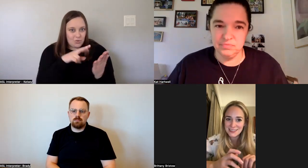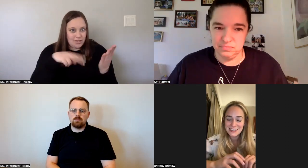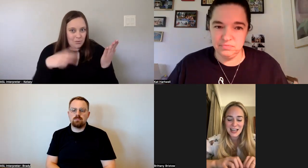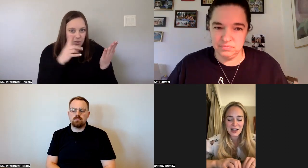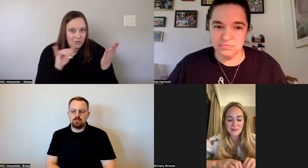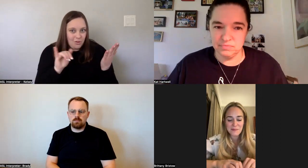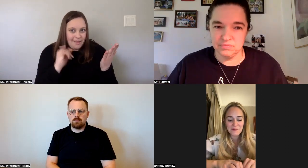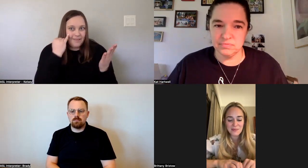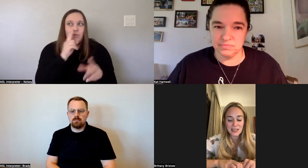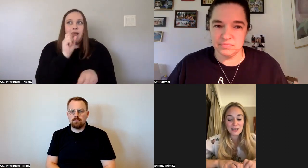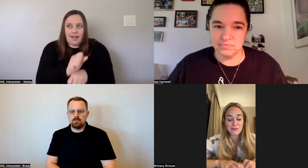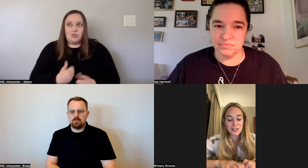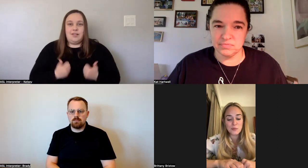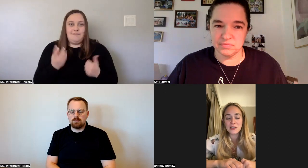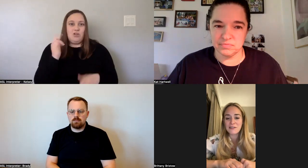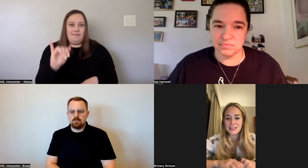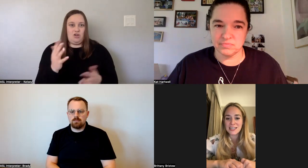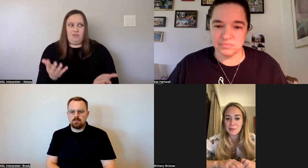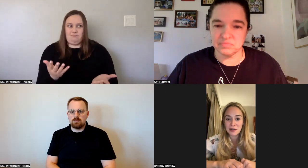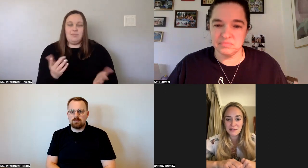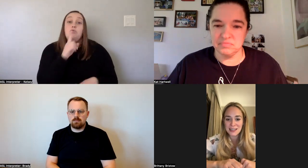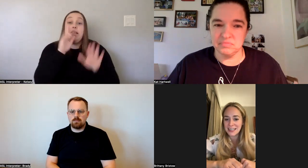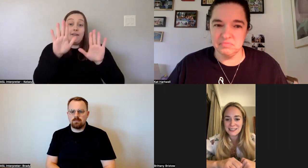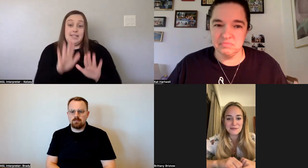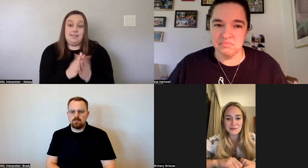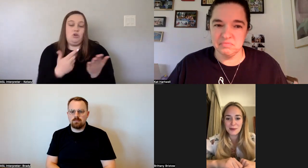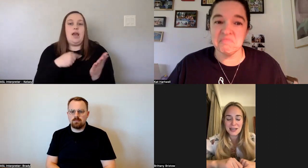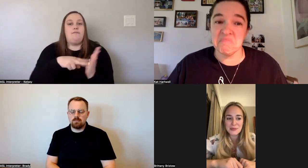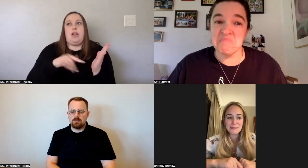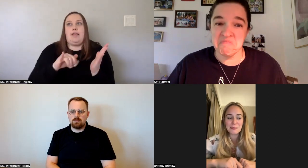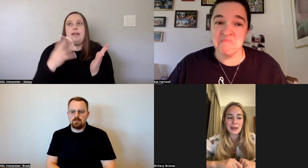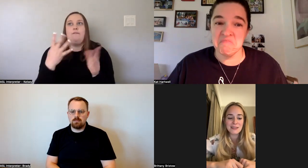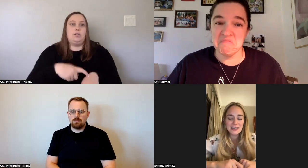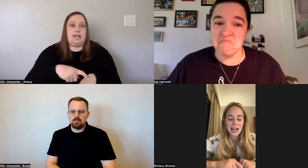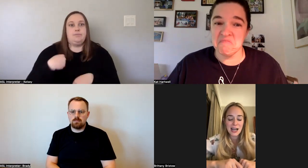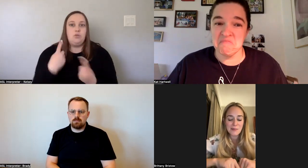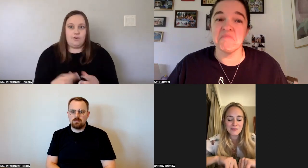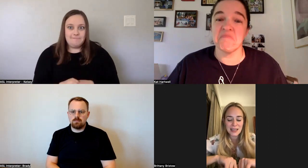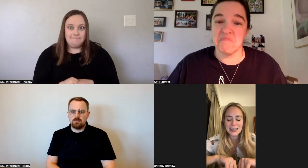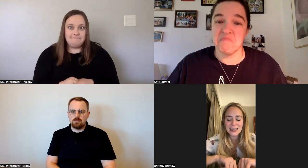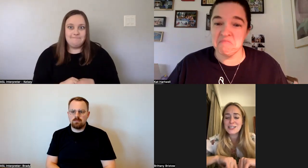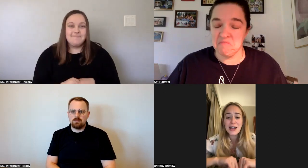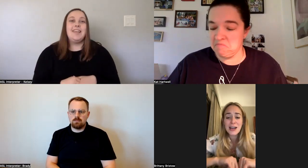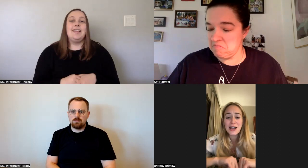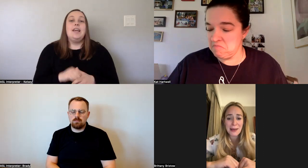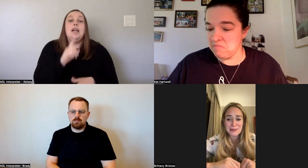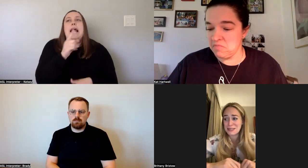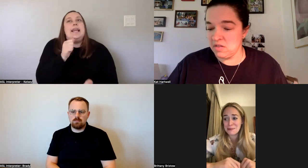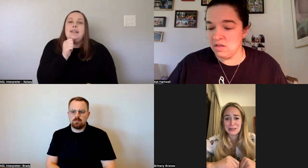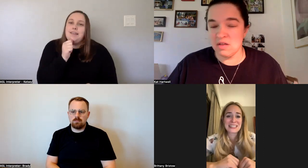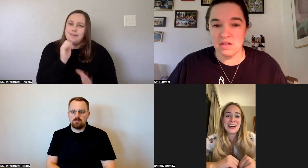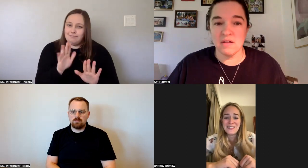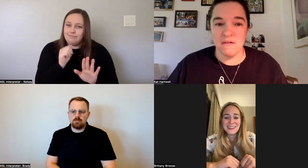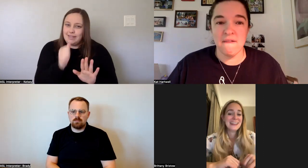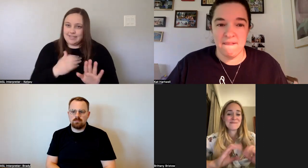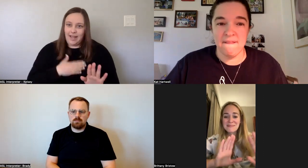did. It's a really fantastic book. I've read it like 4 times, but it's not necessarily the happiest